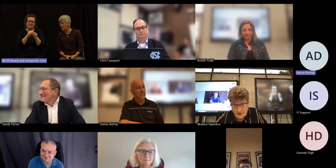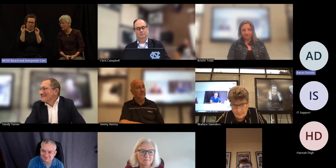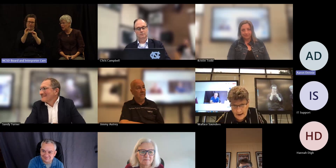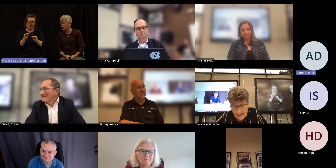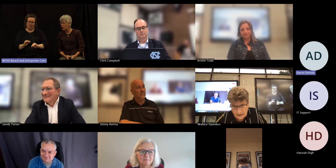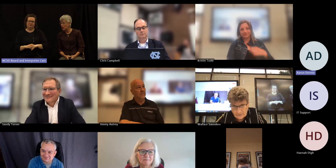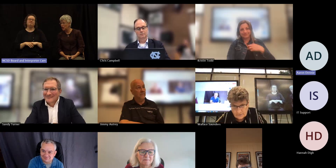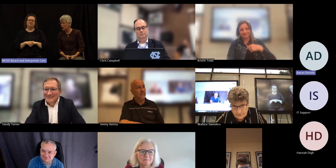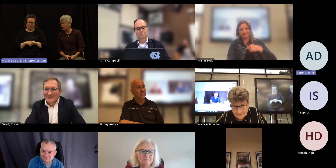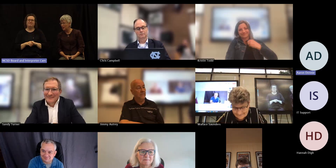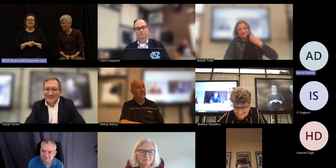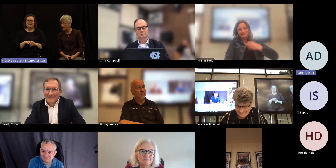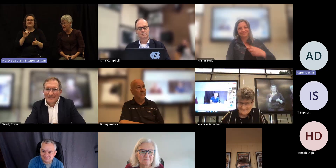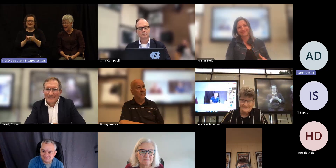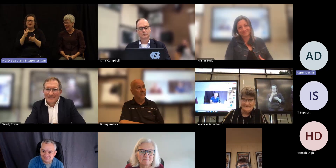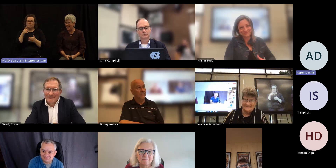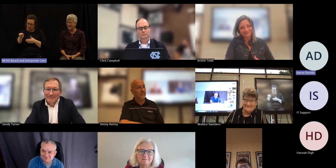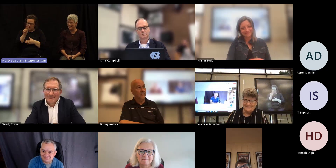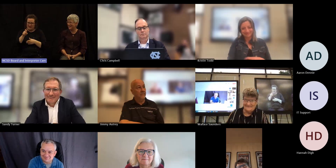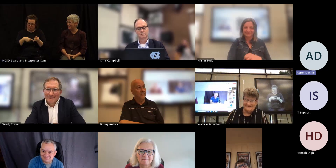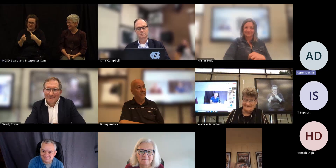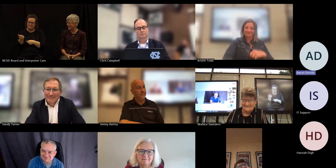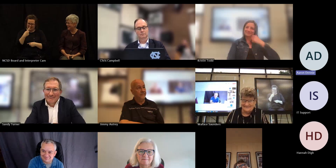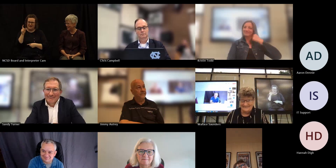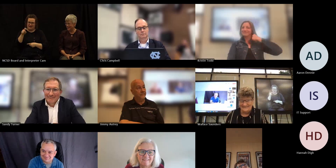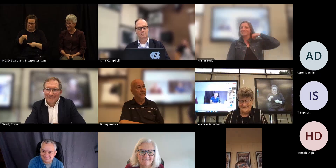like you must come back.